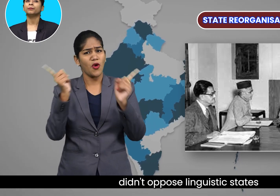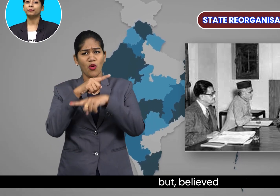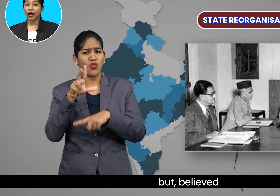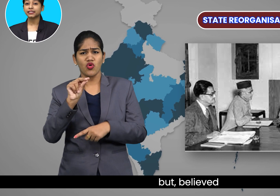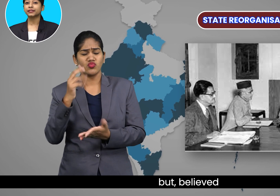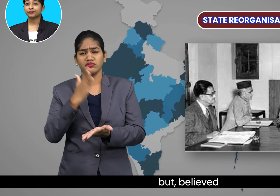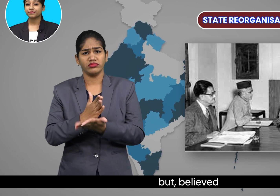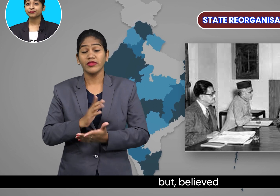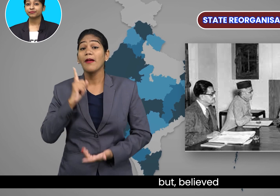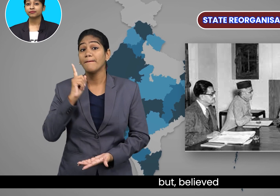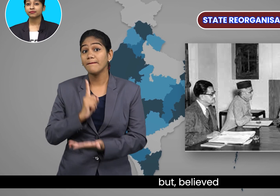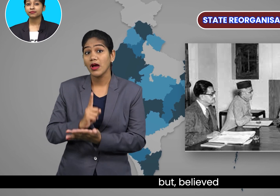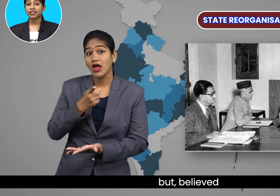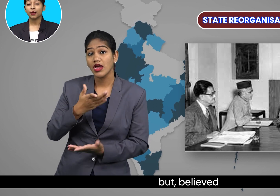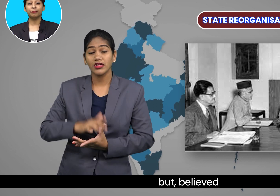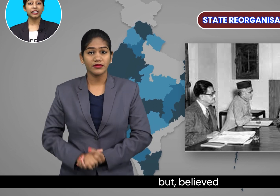but